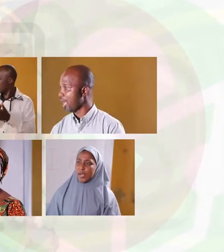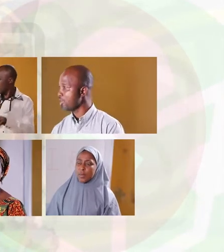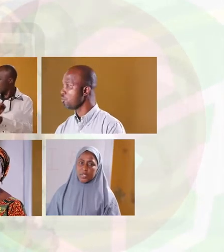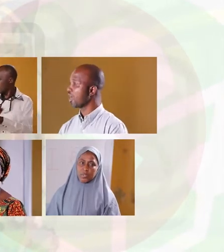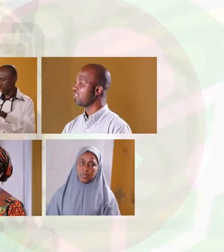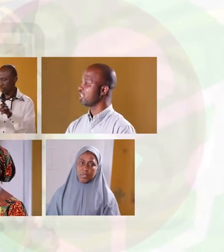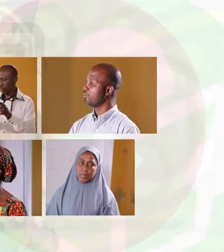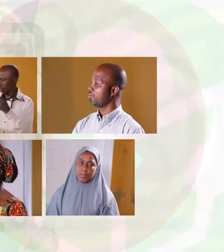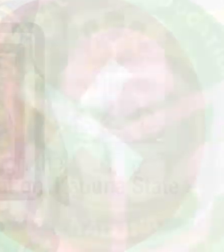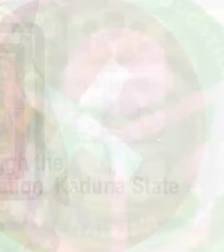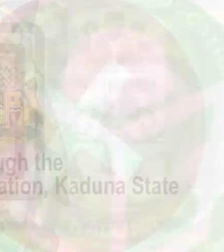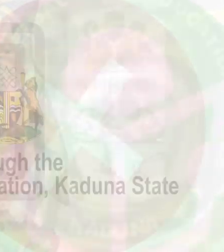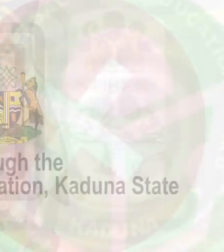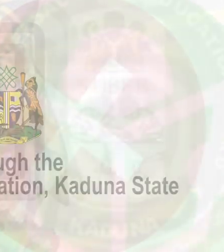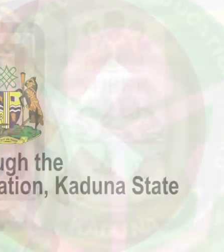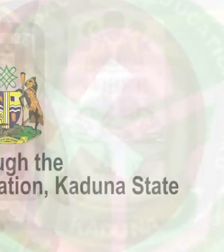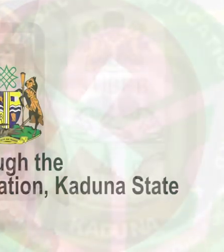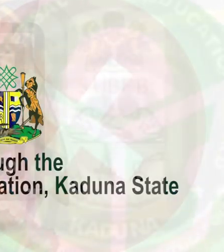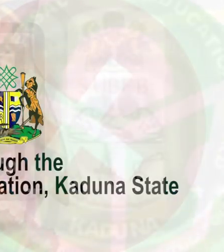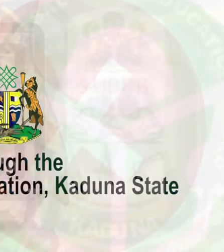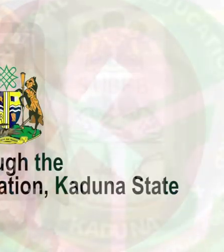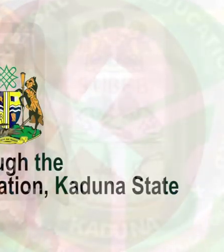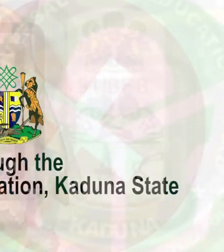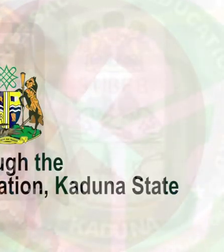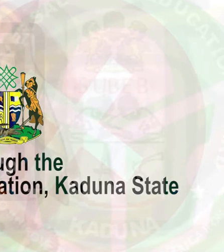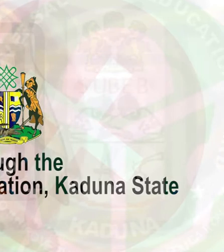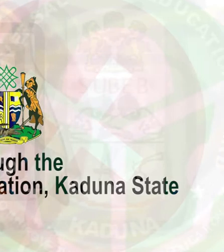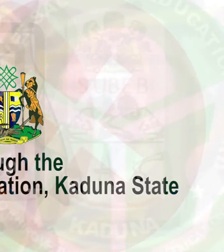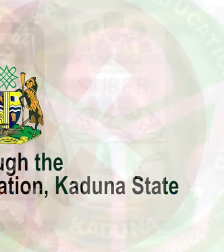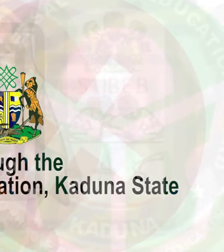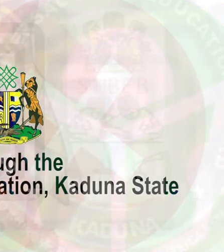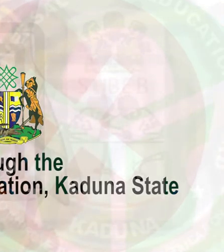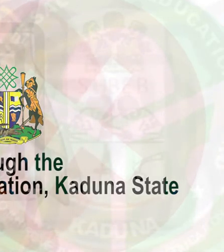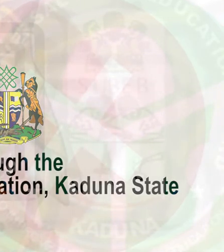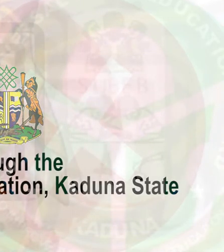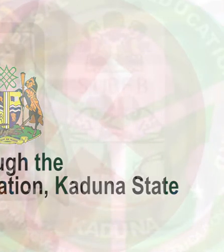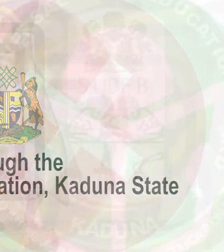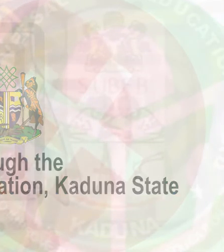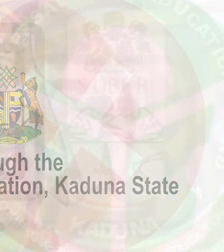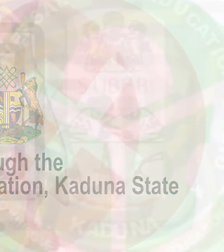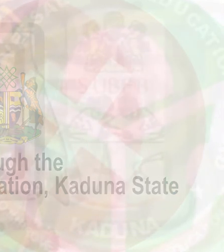being done. We can see that it is in opposite direction. It is against.